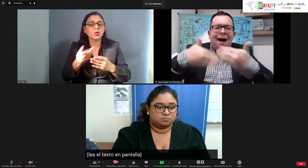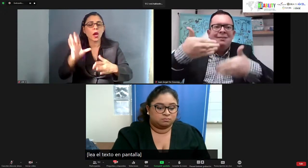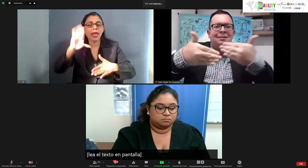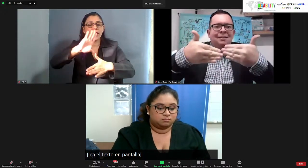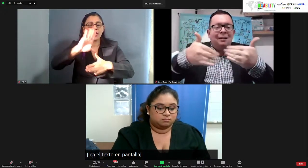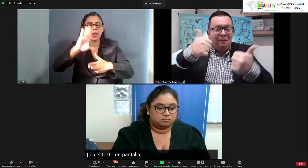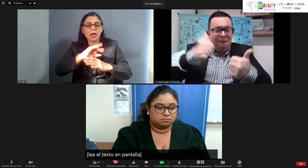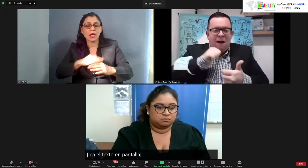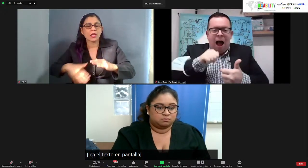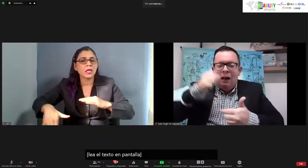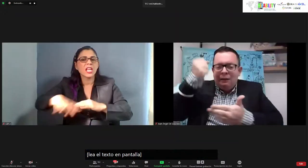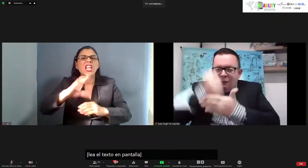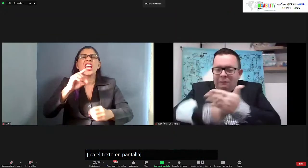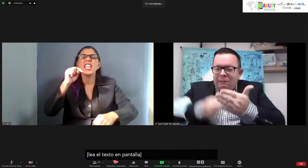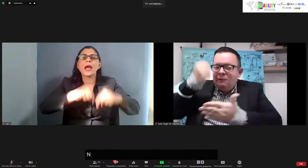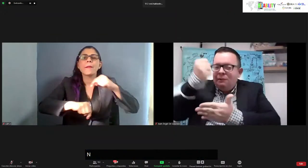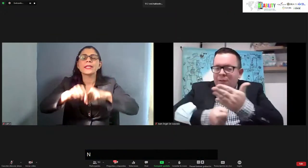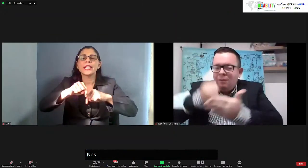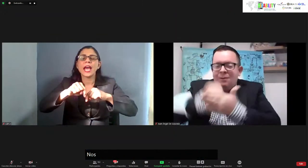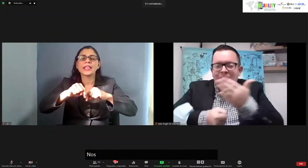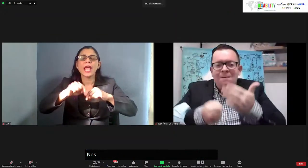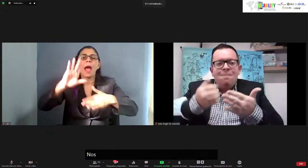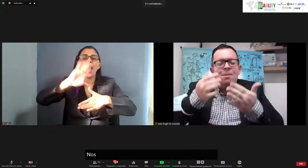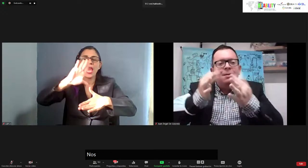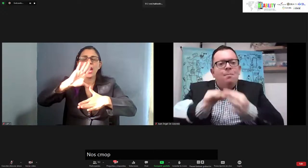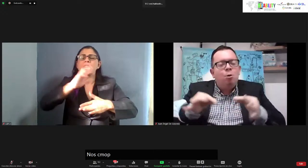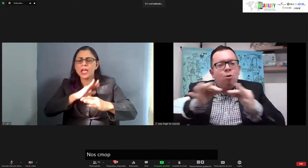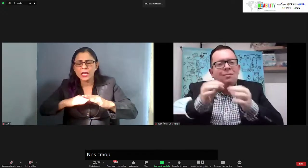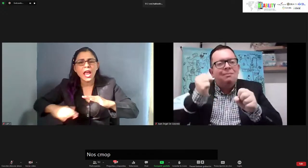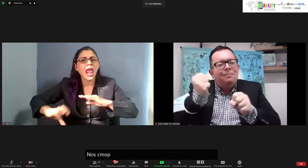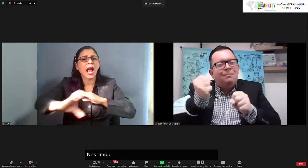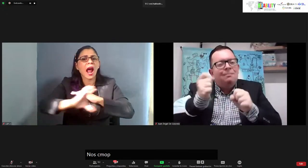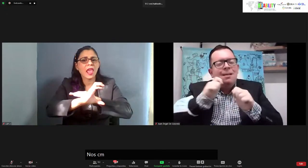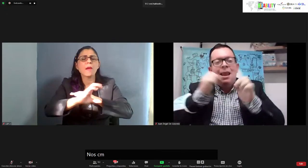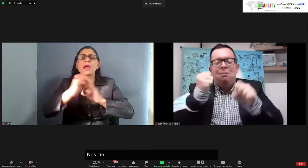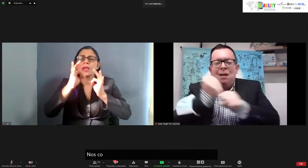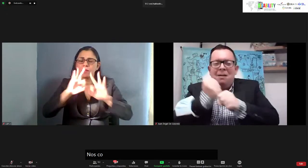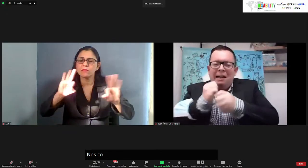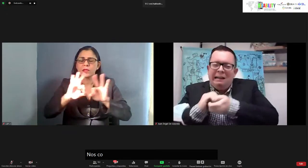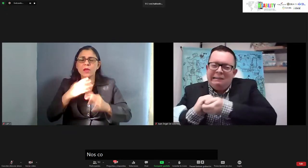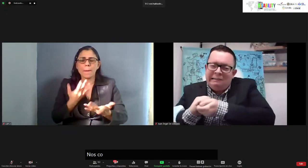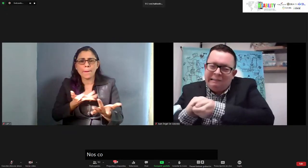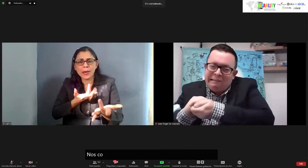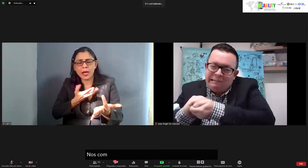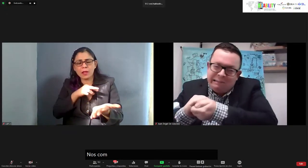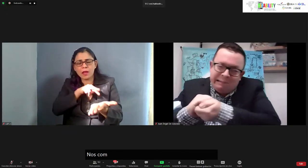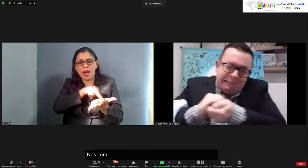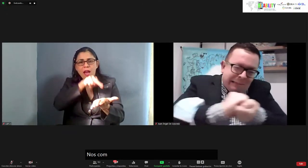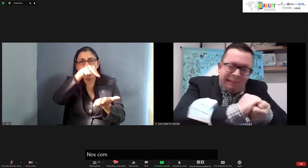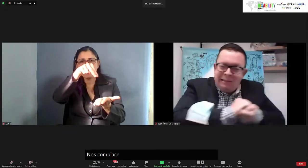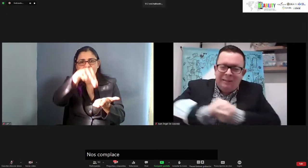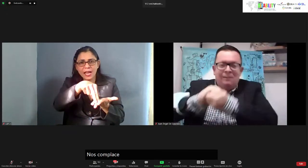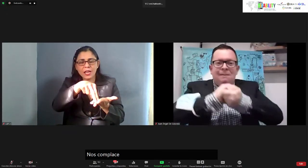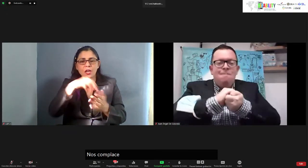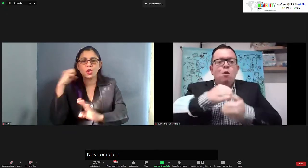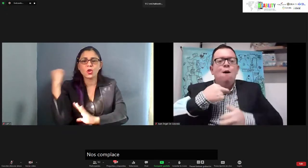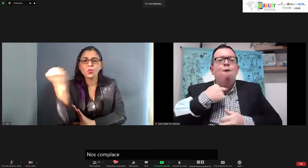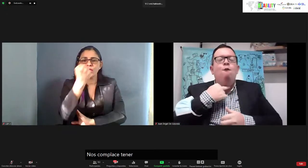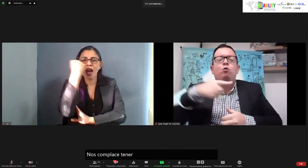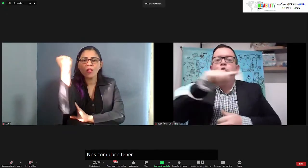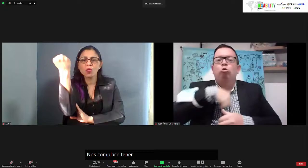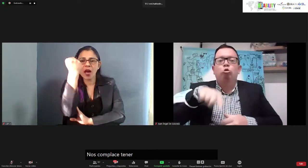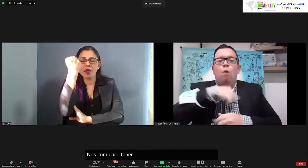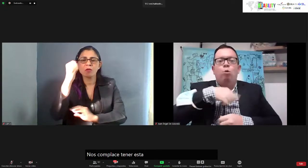summit of disabilities in latin america and the caribbean we hope to continue advancing and